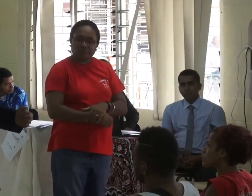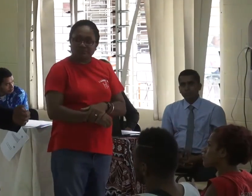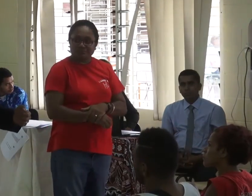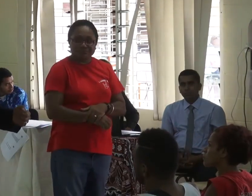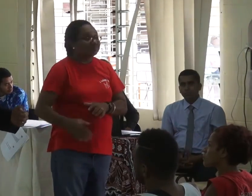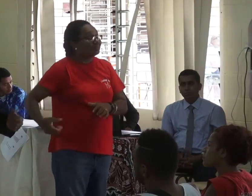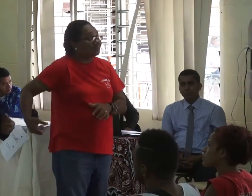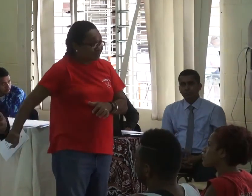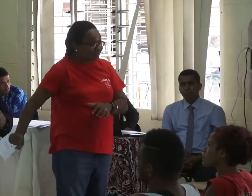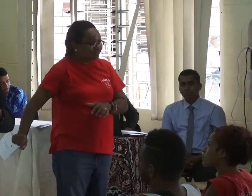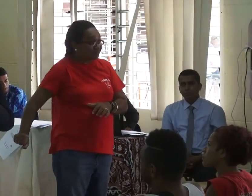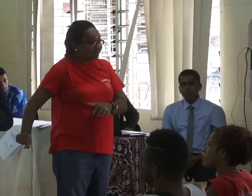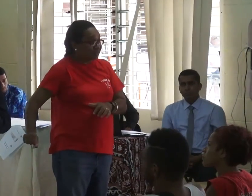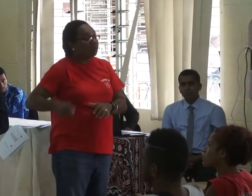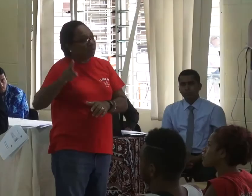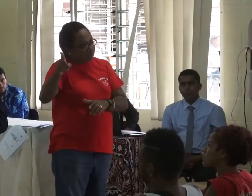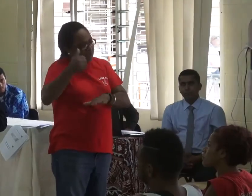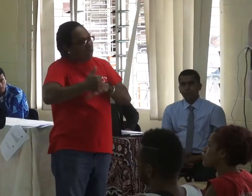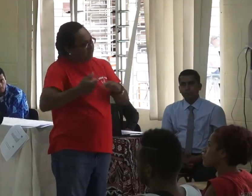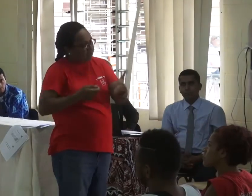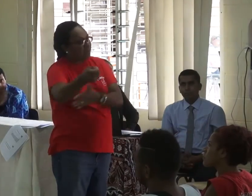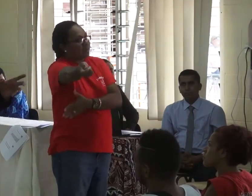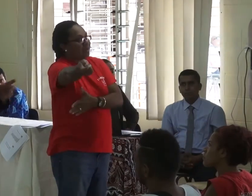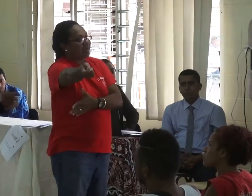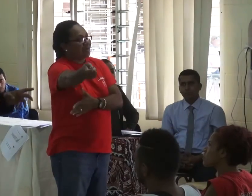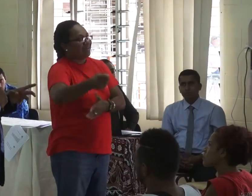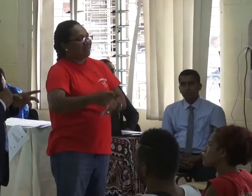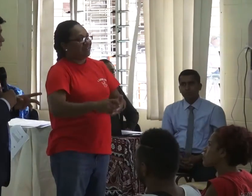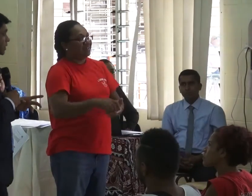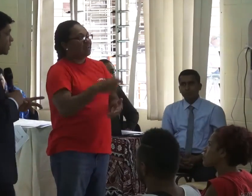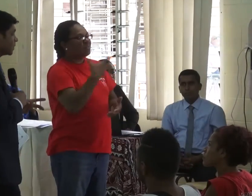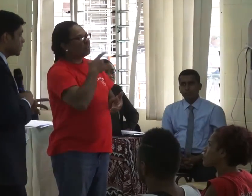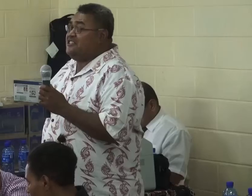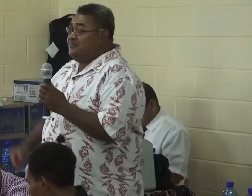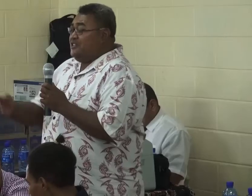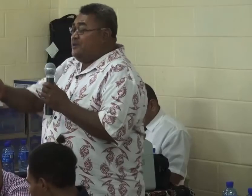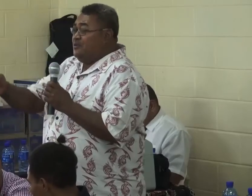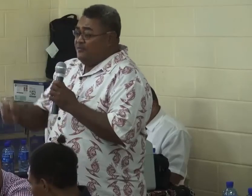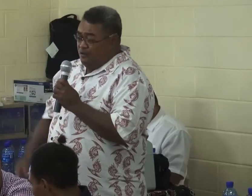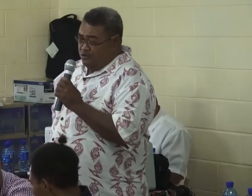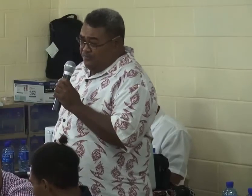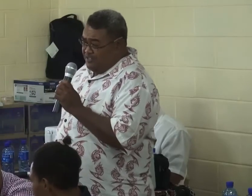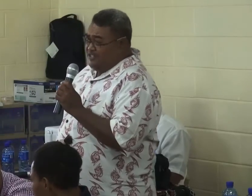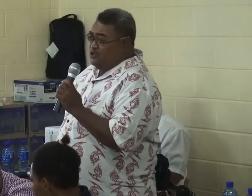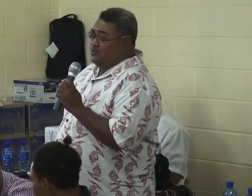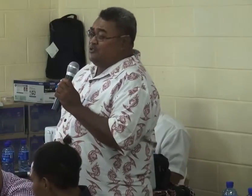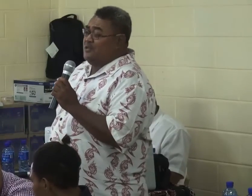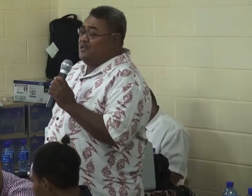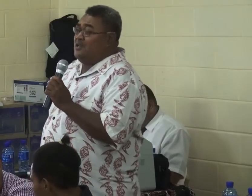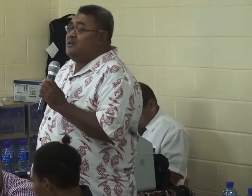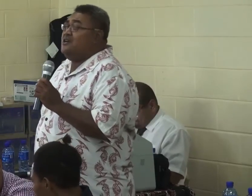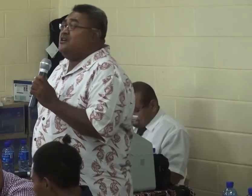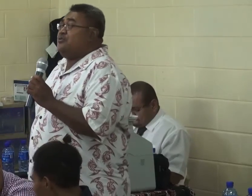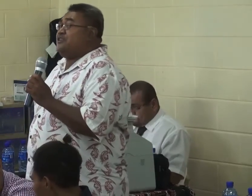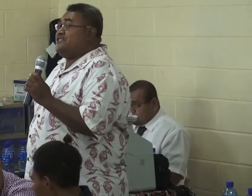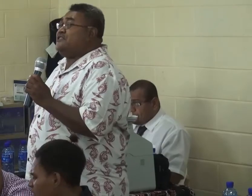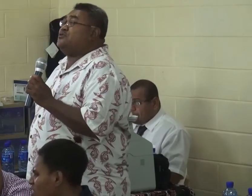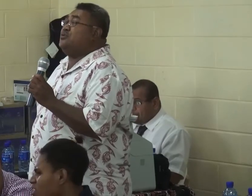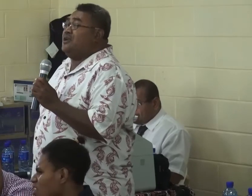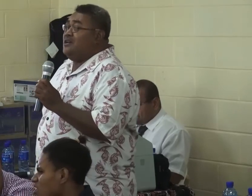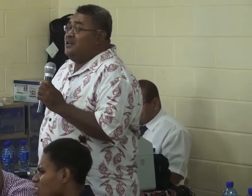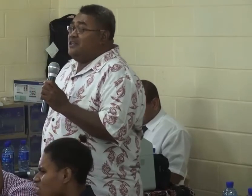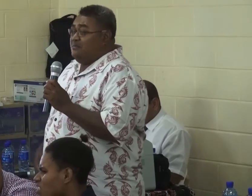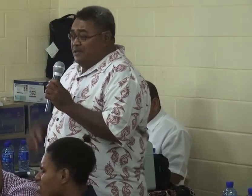the outboard motor engines. So we actually pay for that too, in some of the outer island areas. Project that they were also facing was